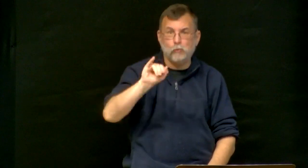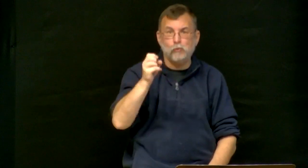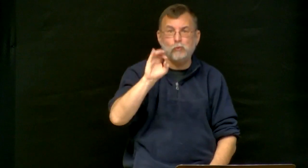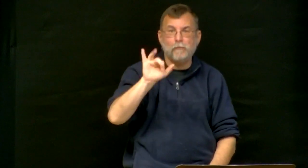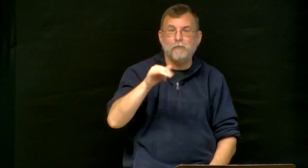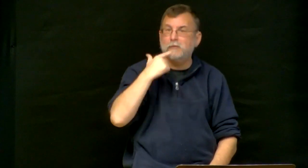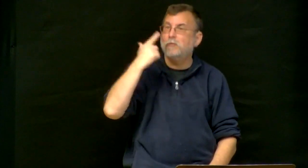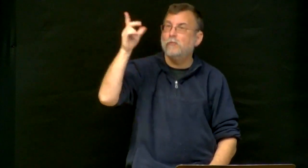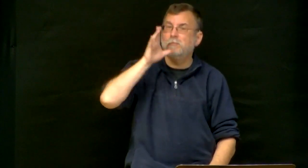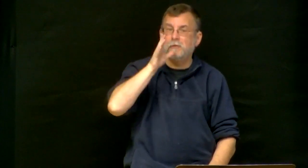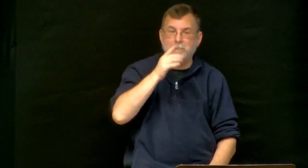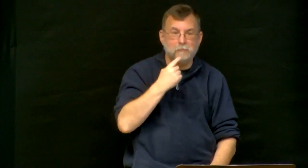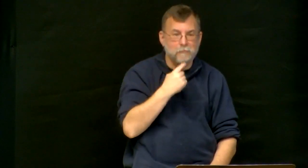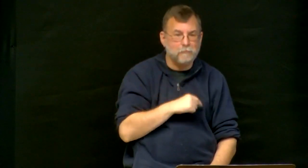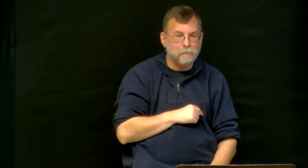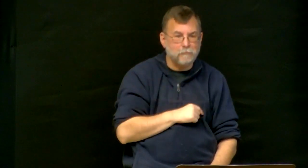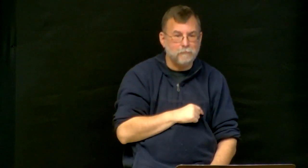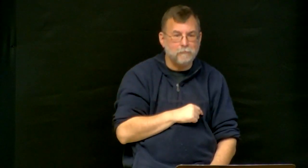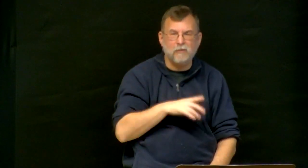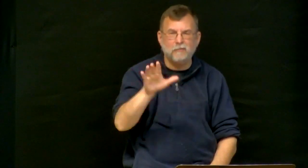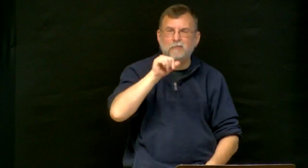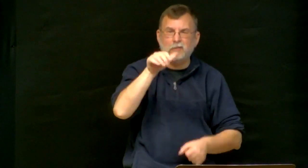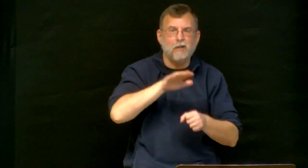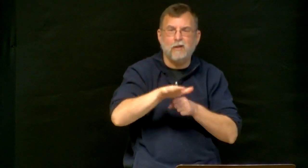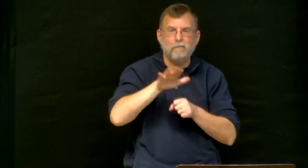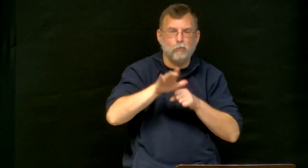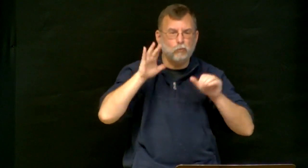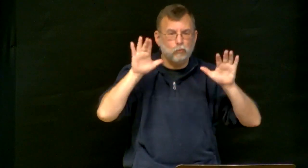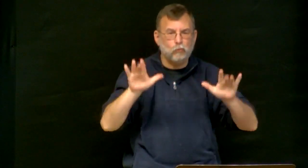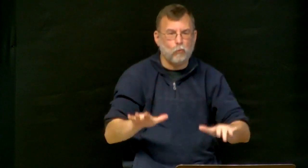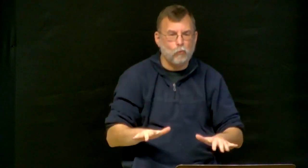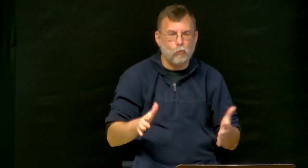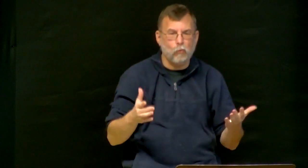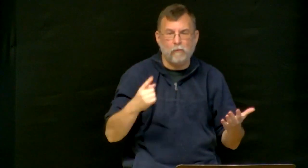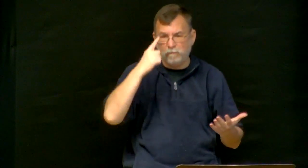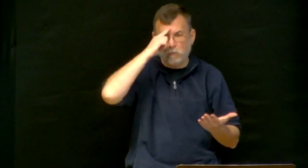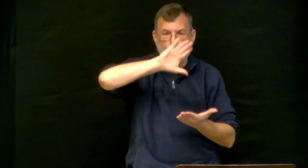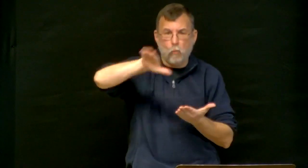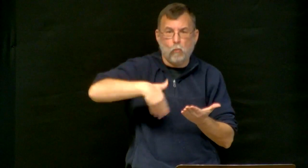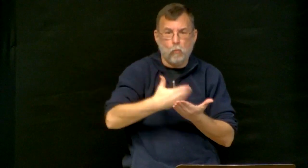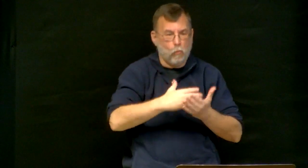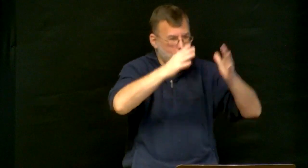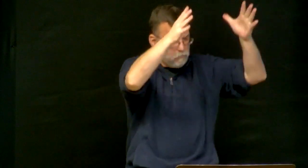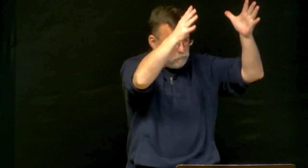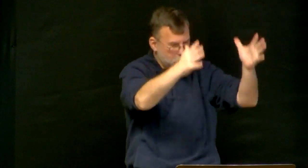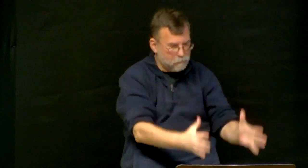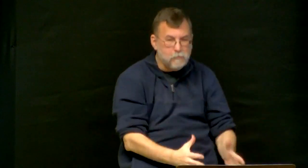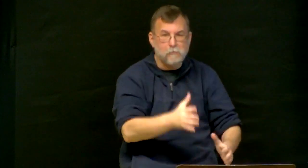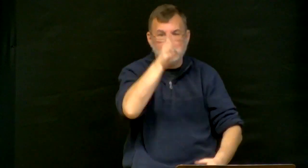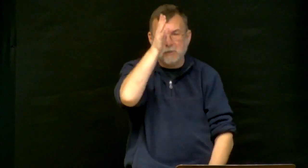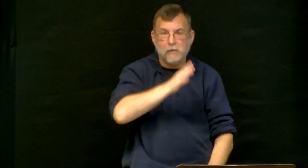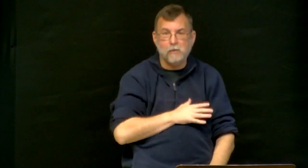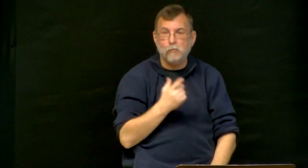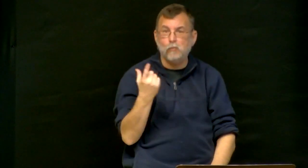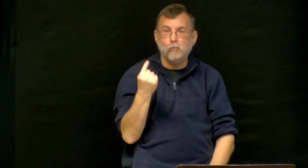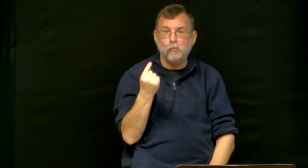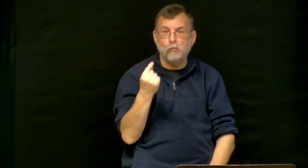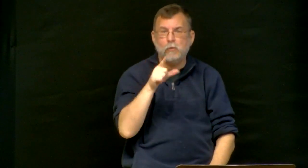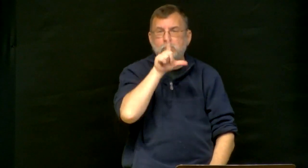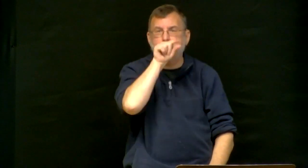The boy is saying, Jeff is saying, there wasn't enough snow for the whole man. So what